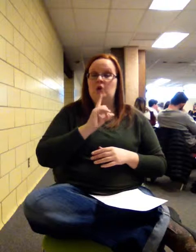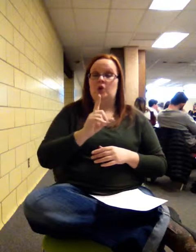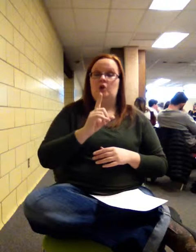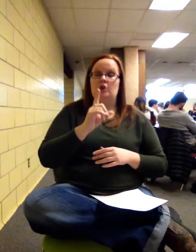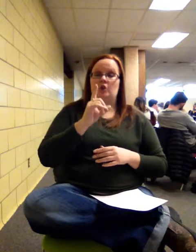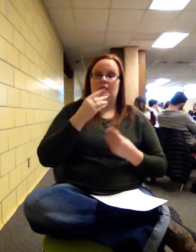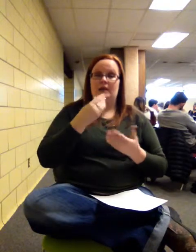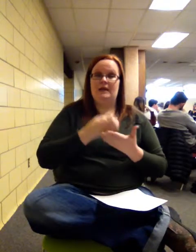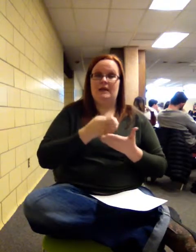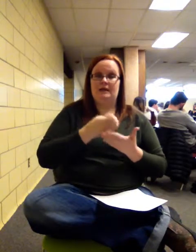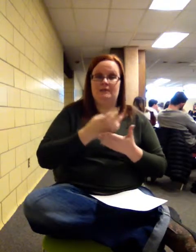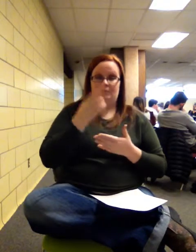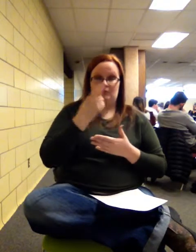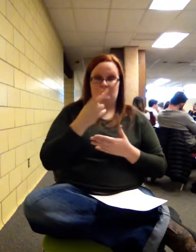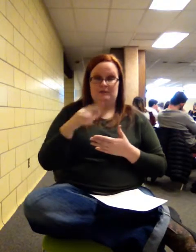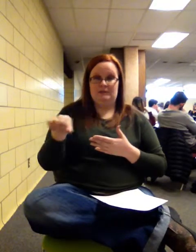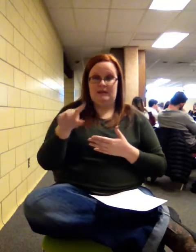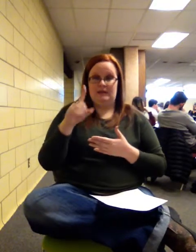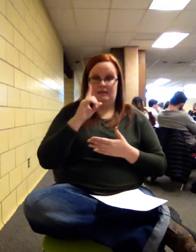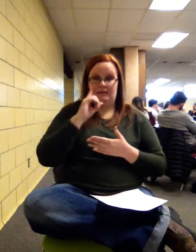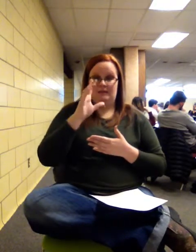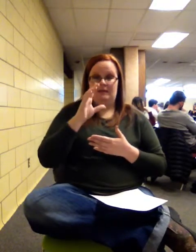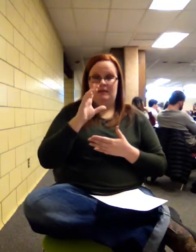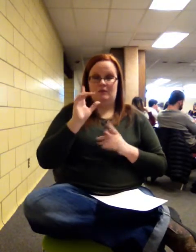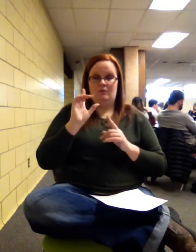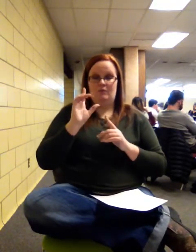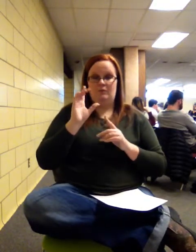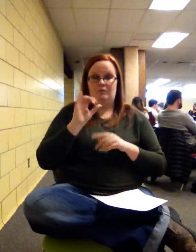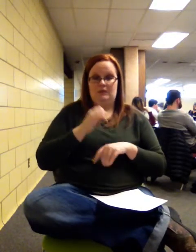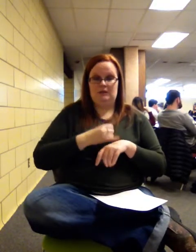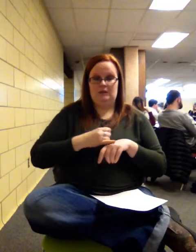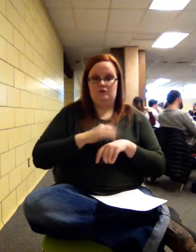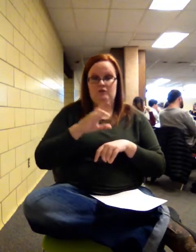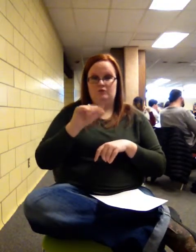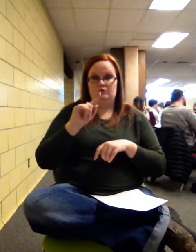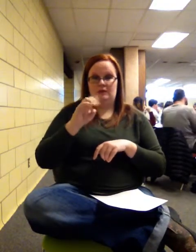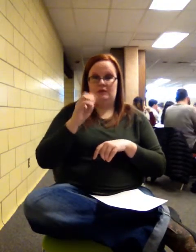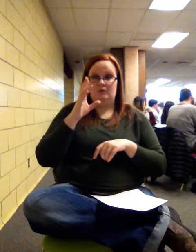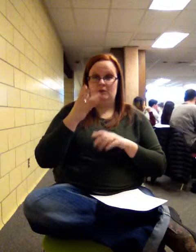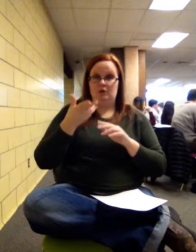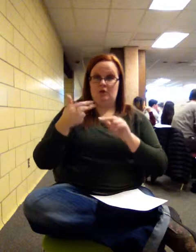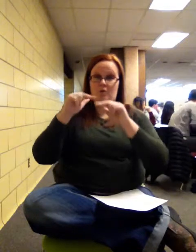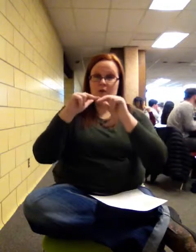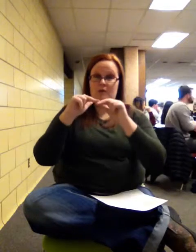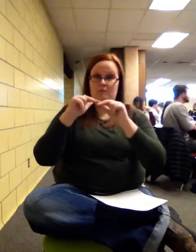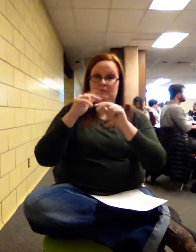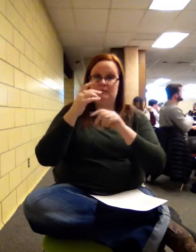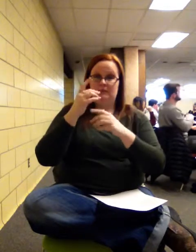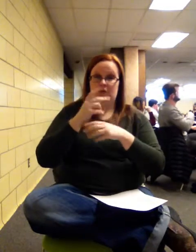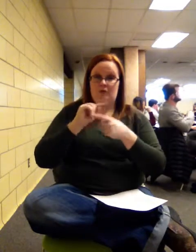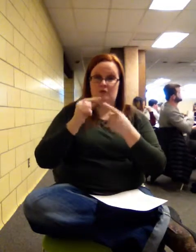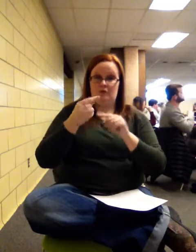interest rate would go up and that they'd be hurt by that? That's kind of getting into the economics of it. He was saying if some people go into